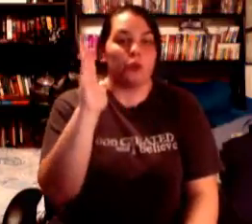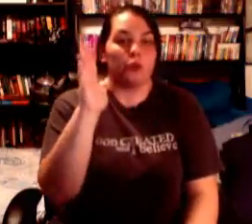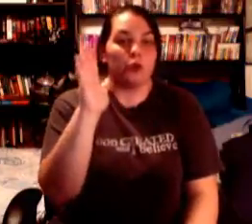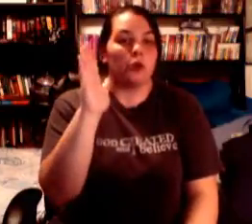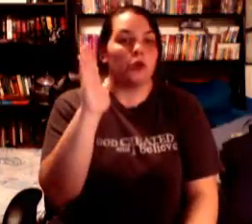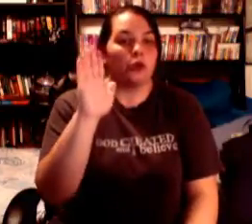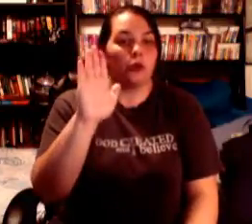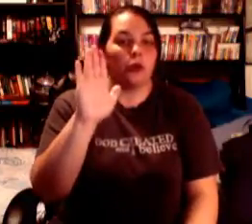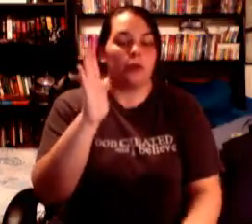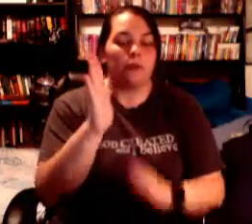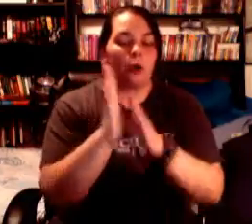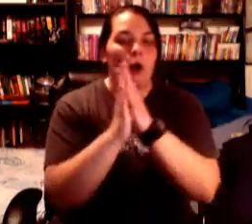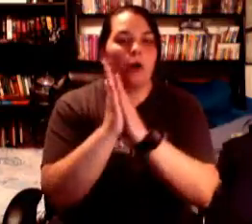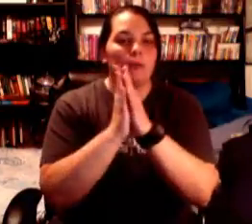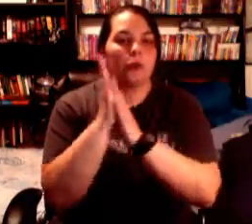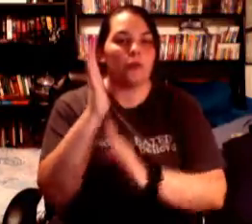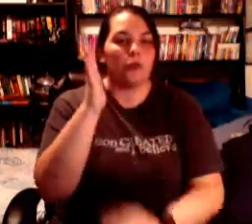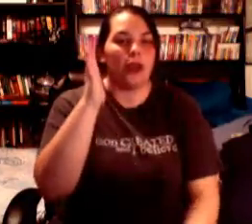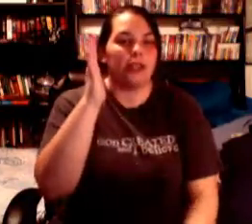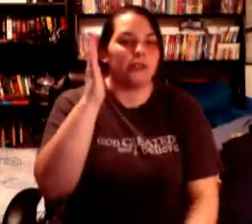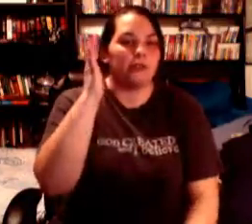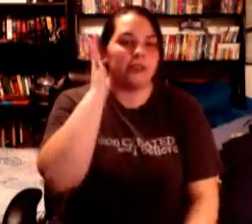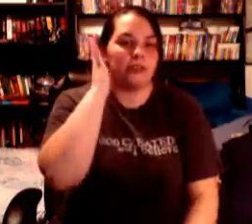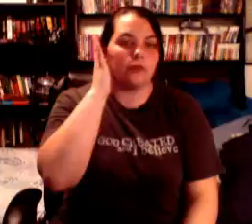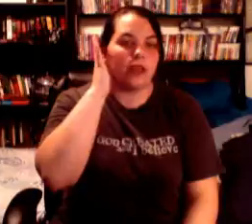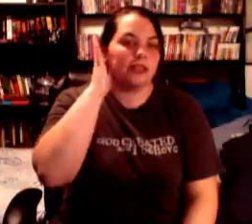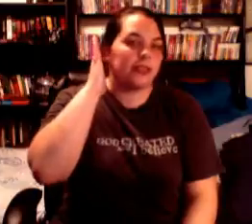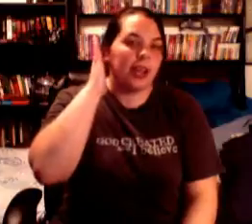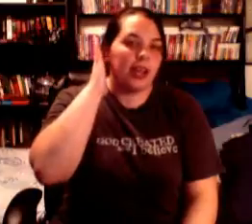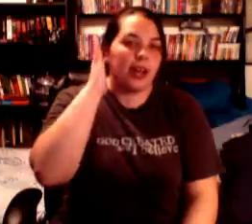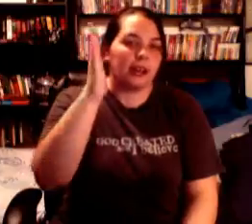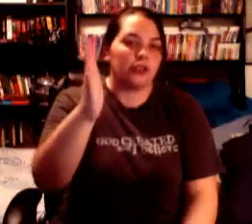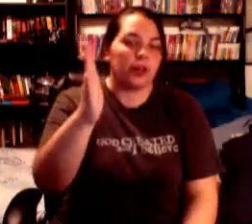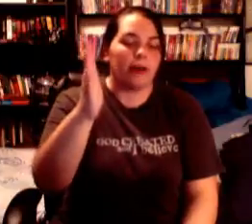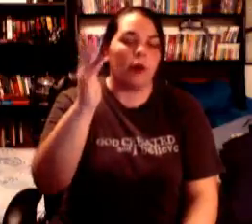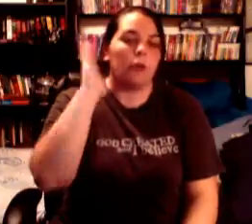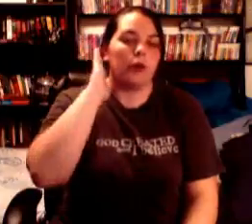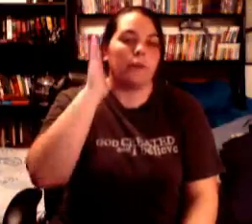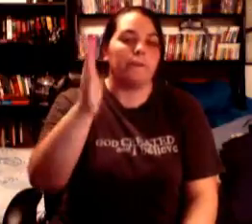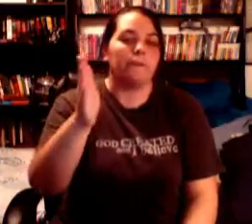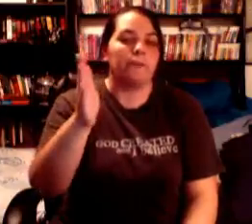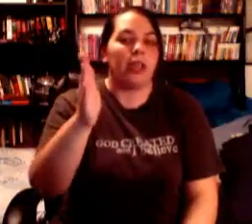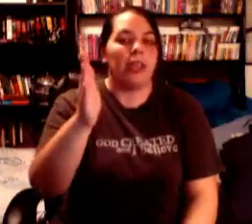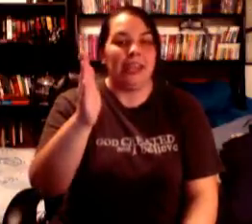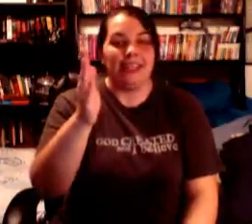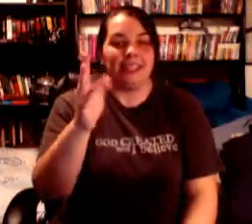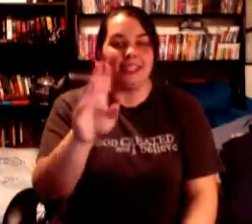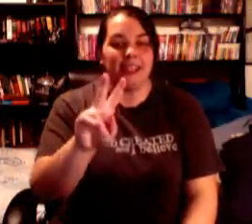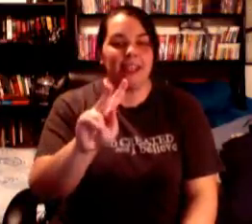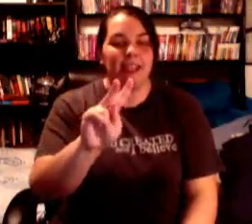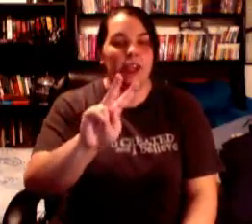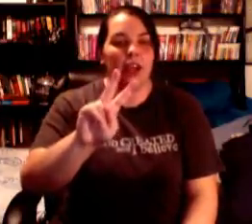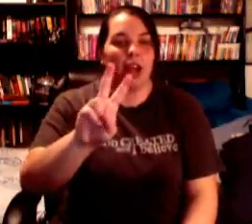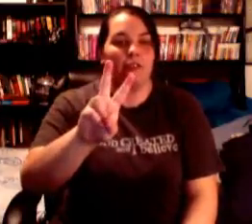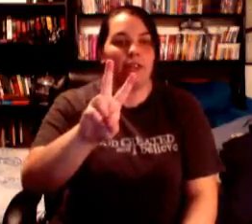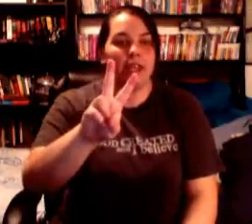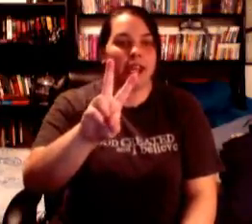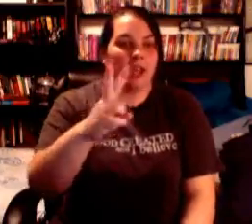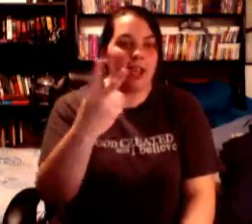will, your palm of your right hand facing your face, and just come out. Will see a V